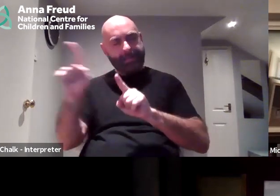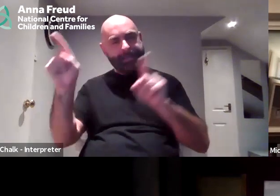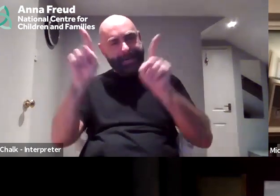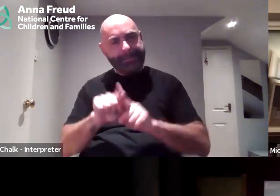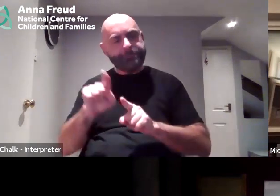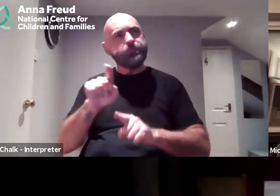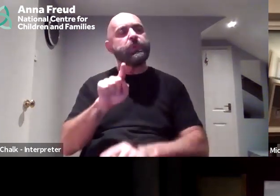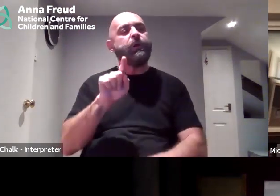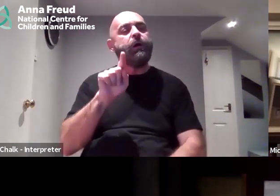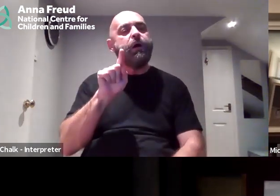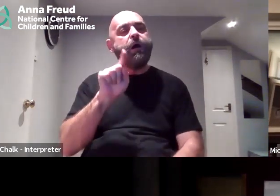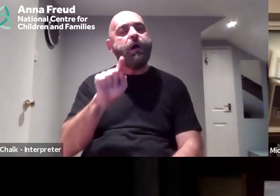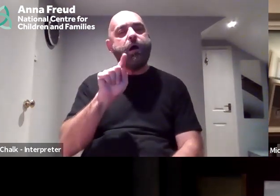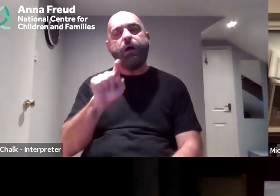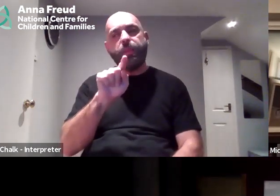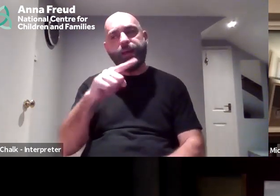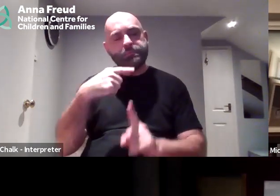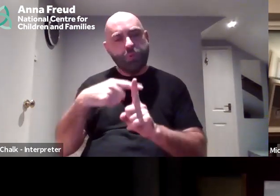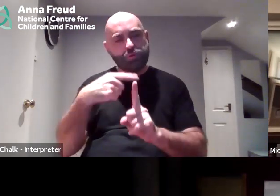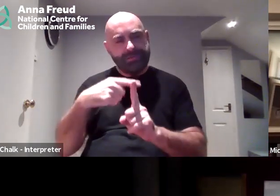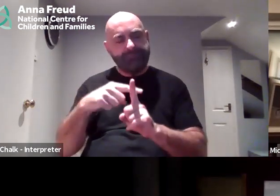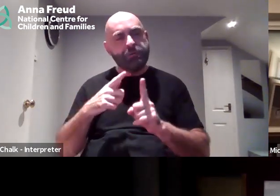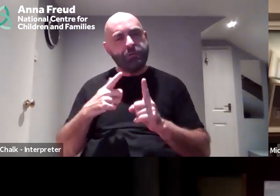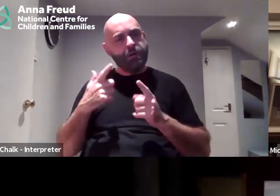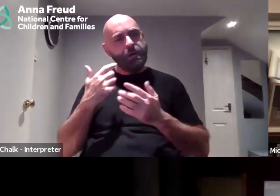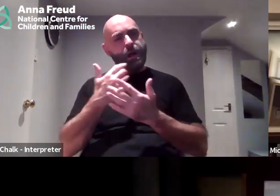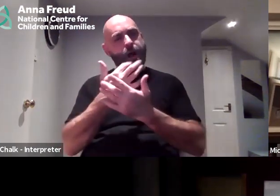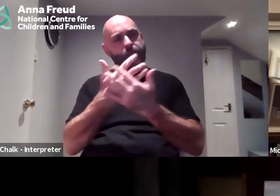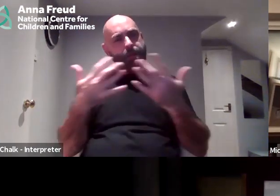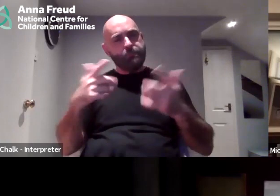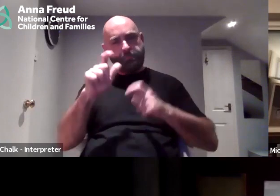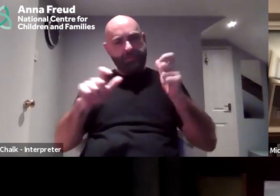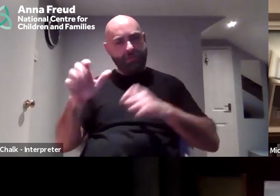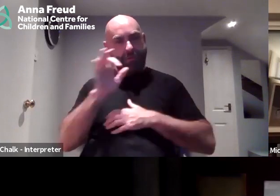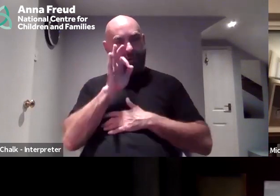On that positive note, though, a number of people ask,